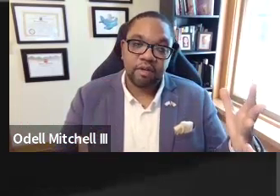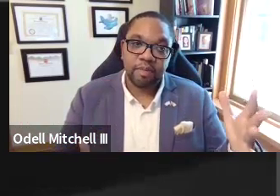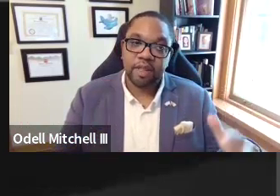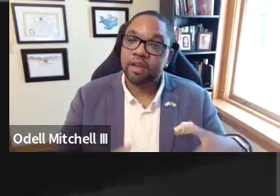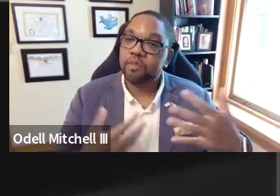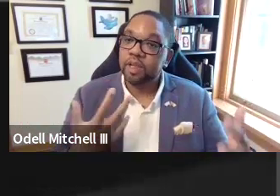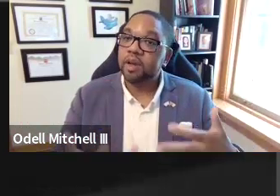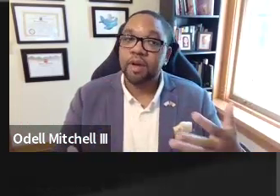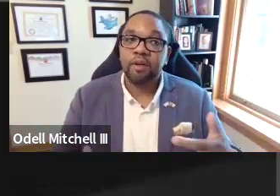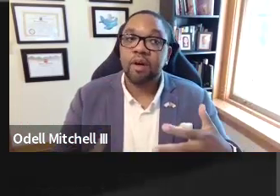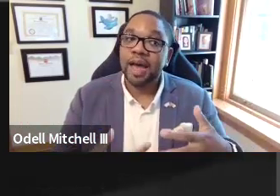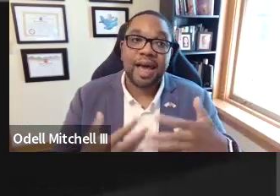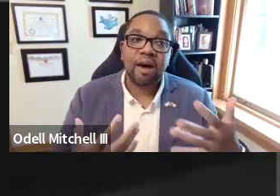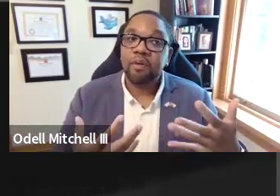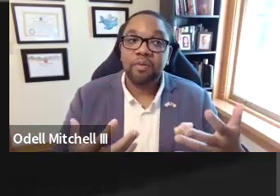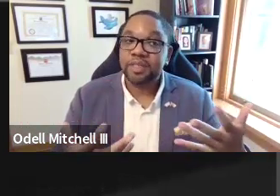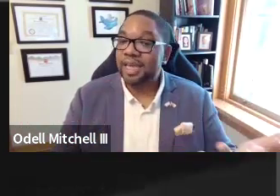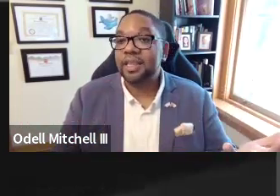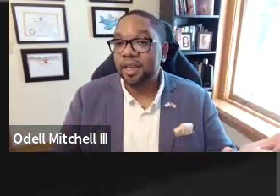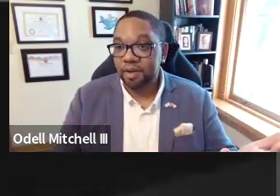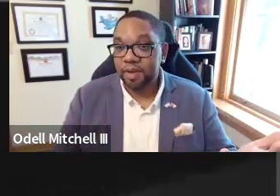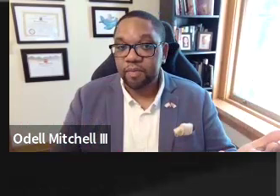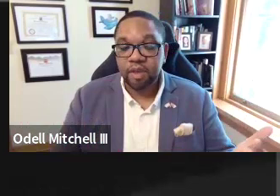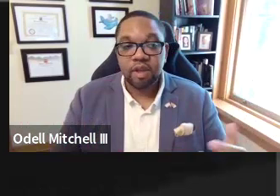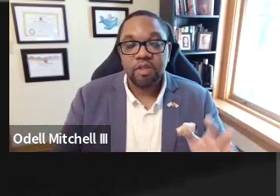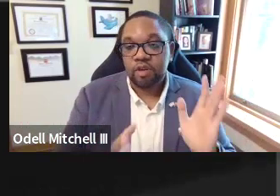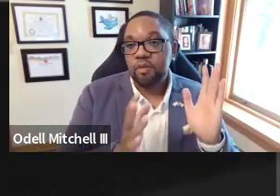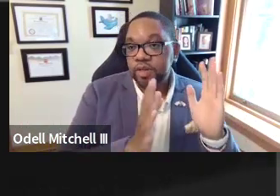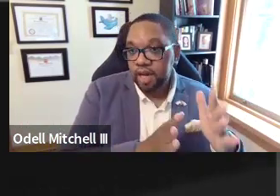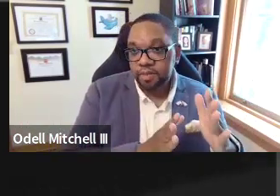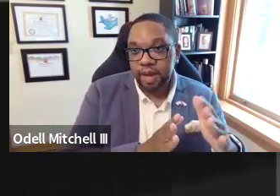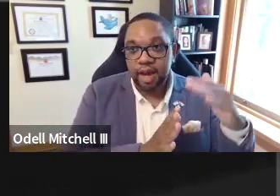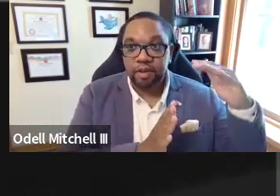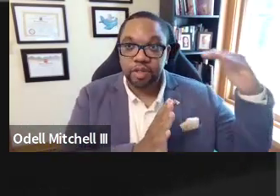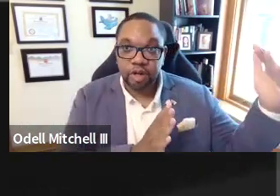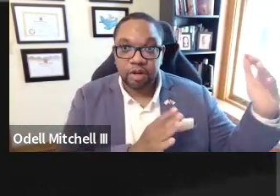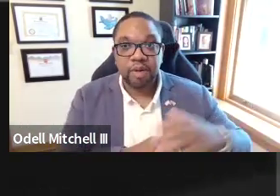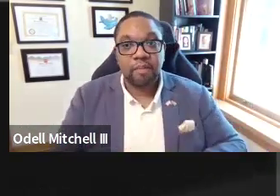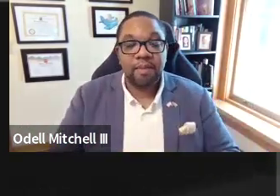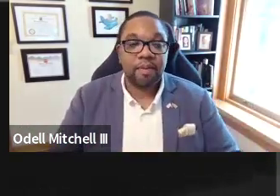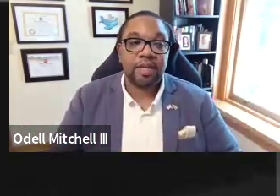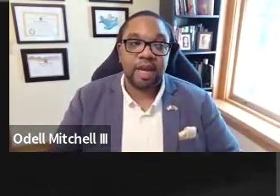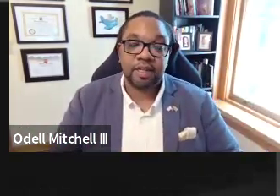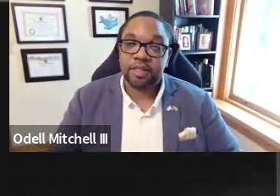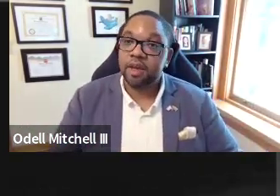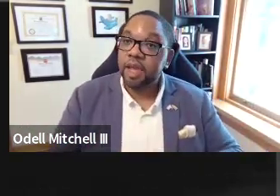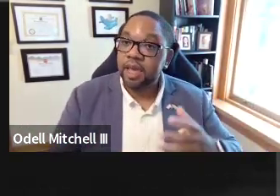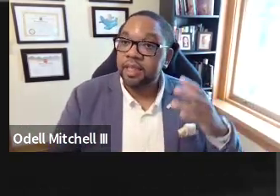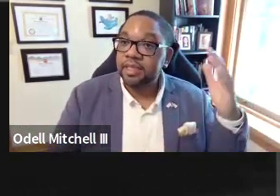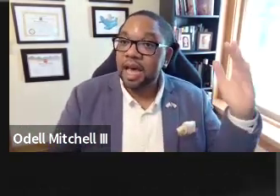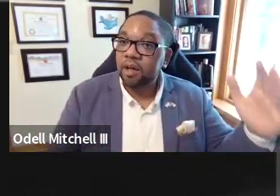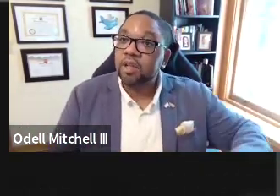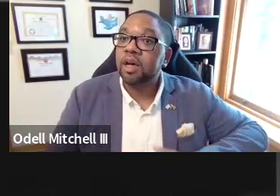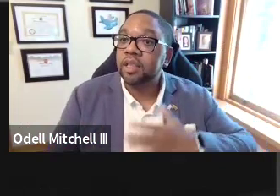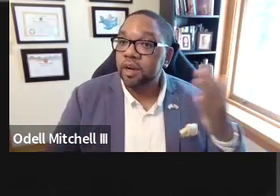in the agreement that is really around how to end the agreement. So we talked about how the term might break down and say, okay,